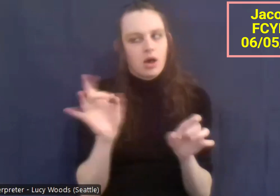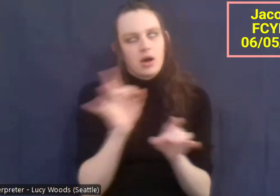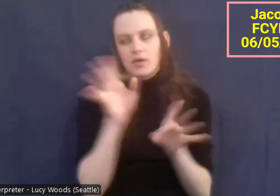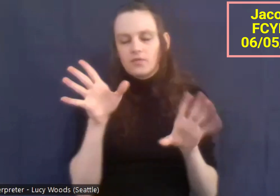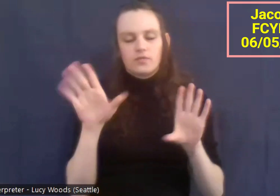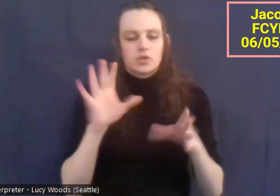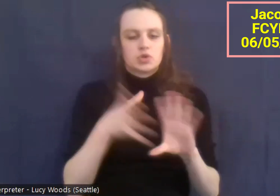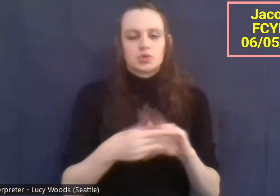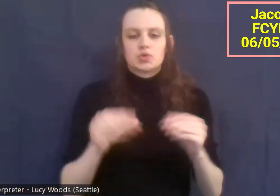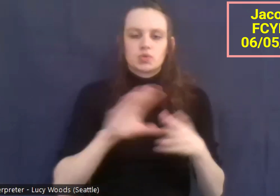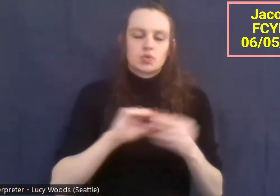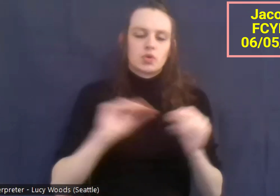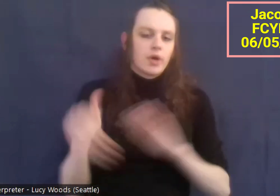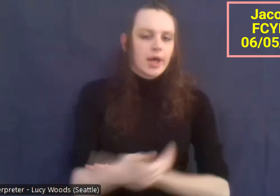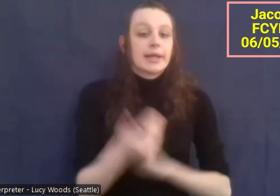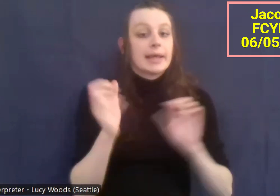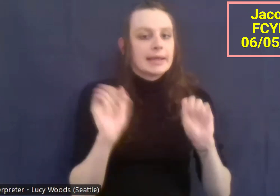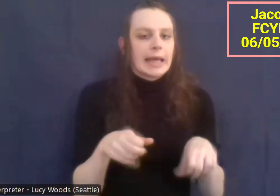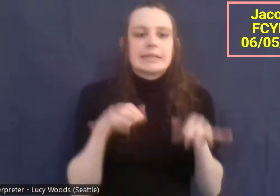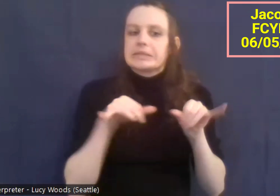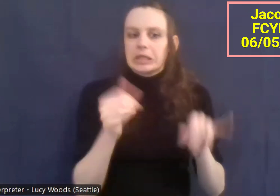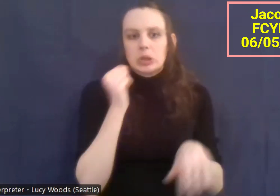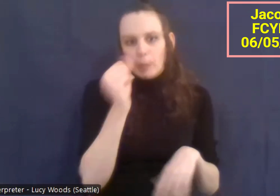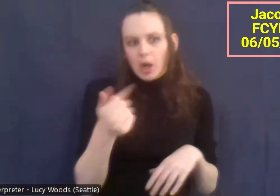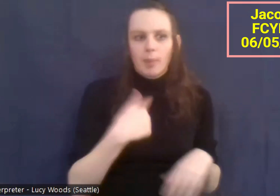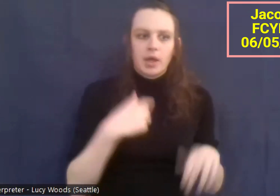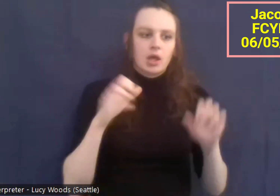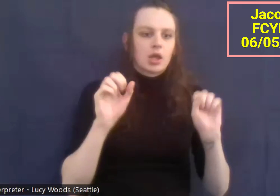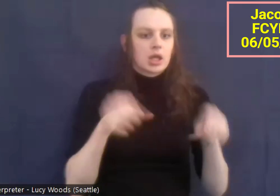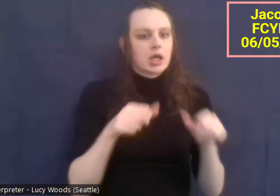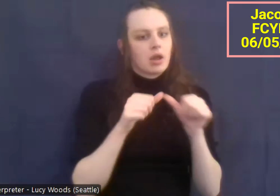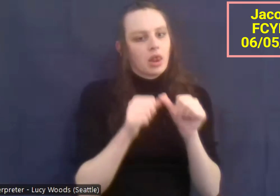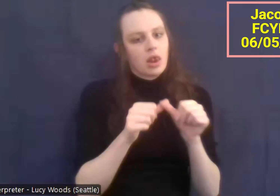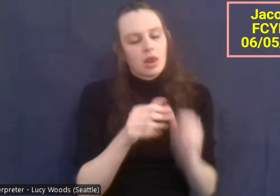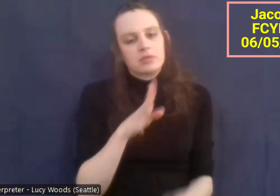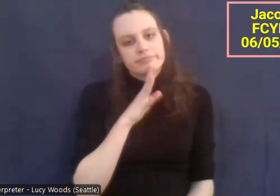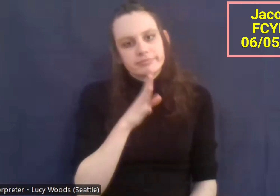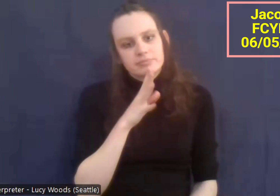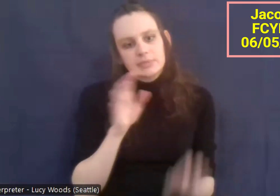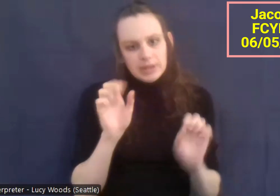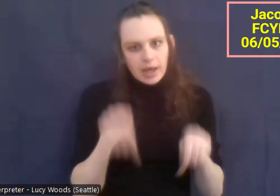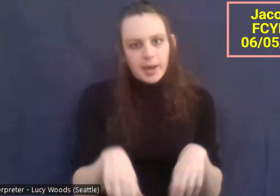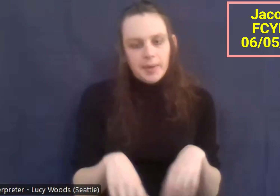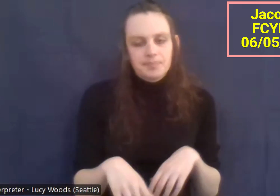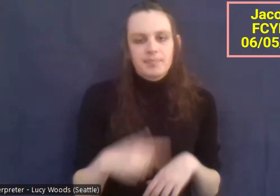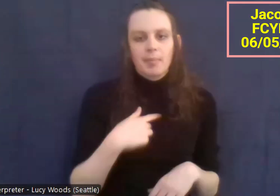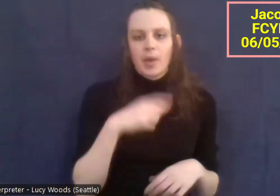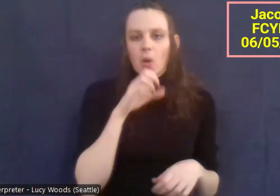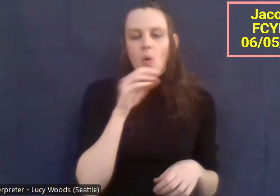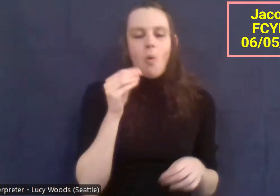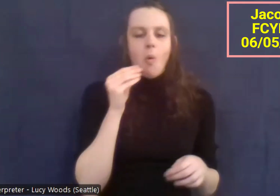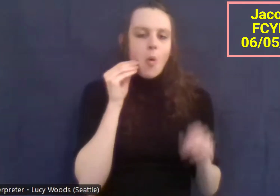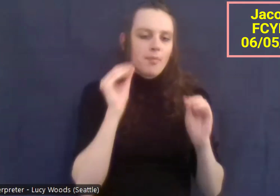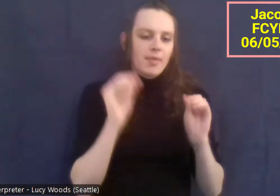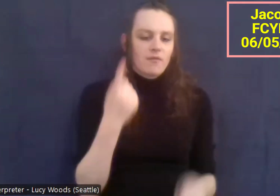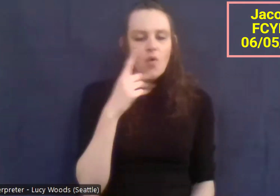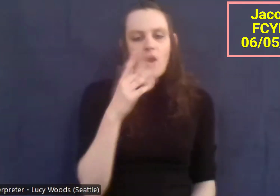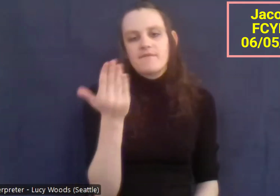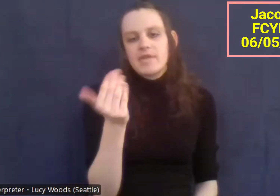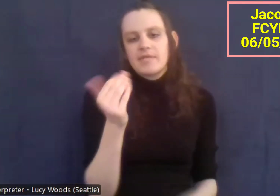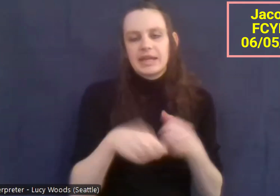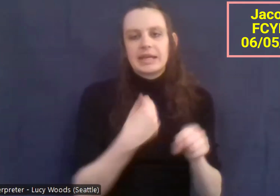still have time tomorrow to talk about them. I was homeless for 15 years. I came down to southern Florida with the intention of hiking